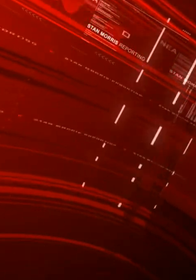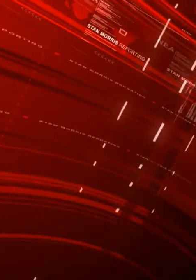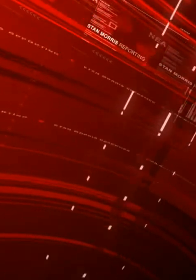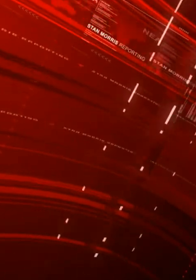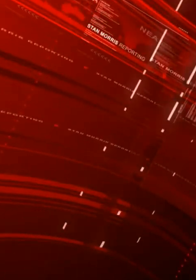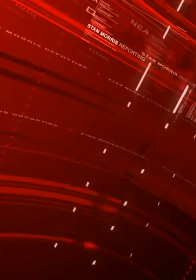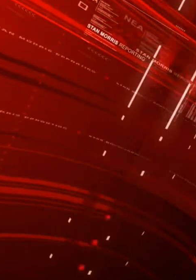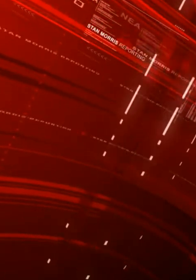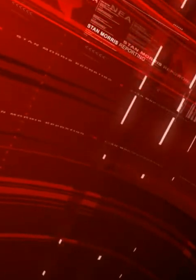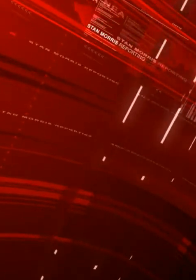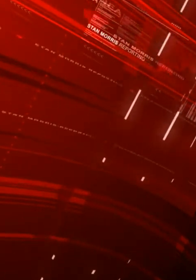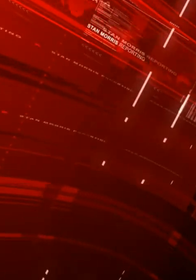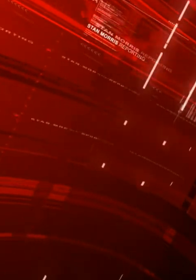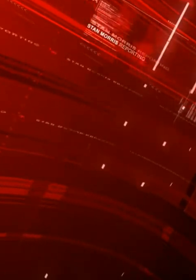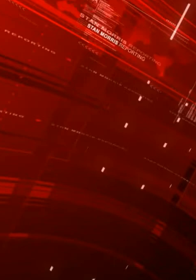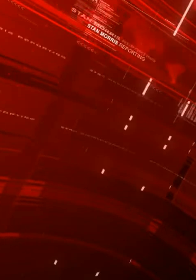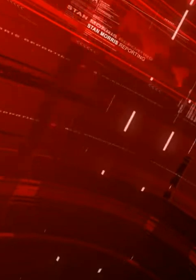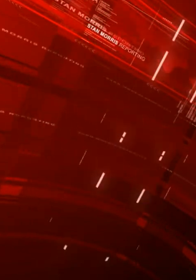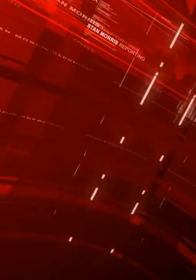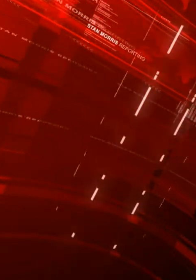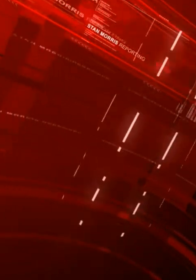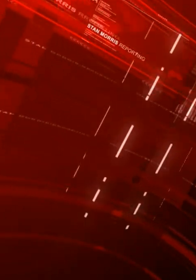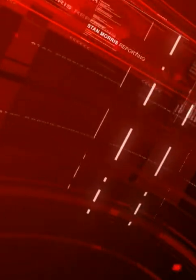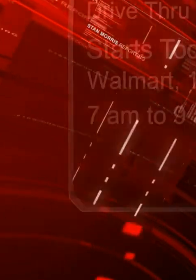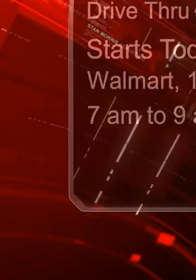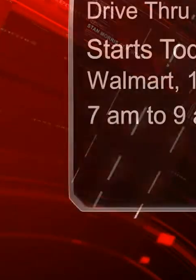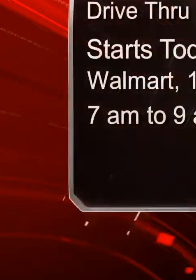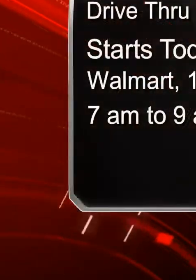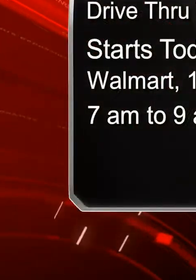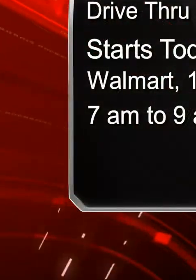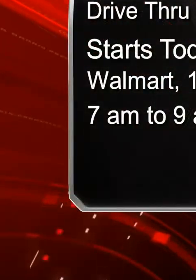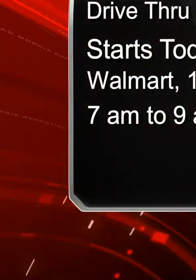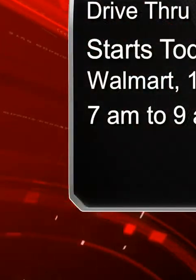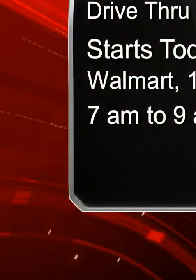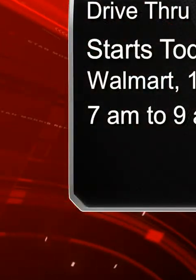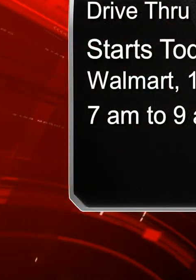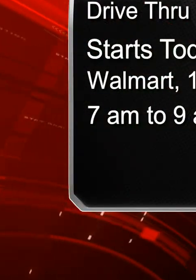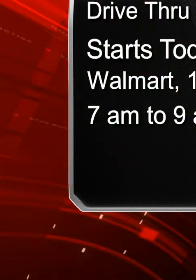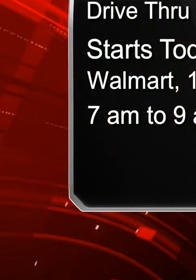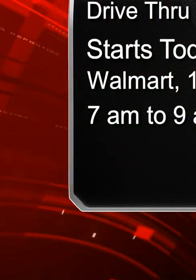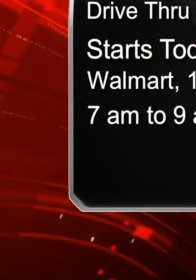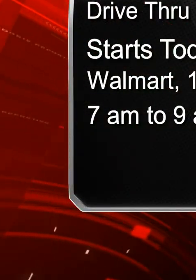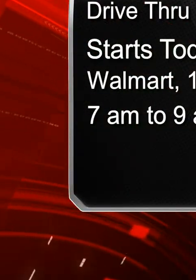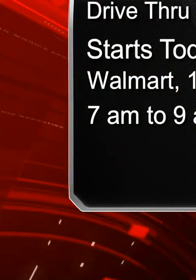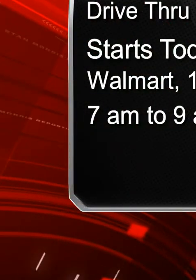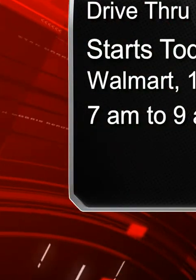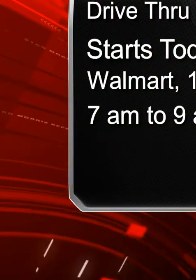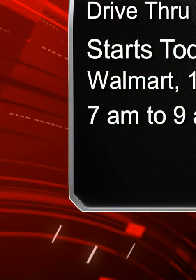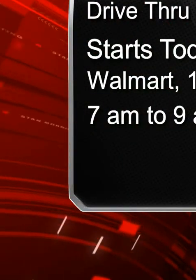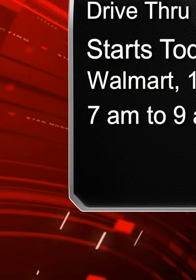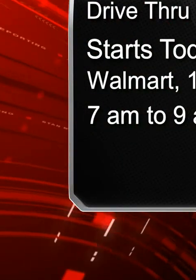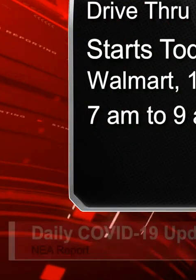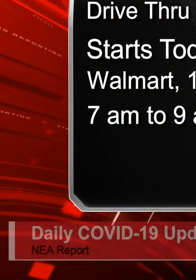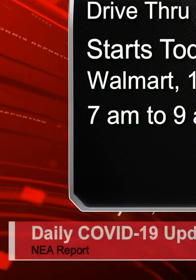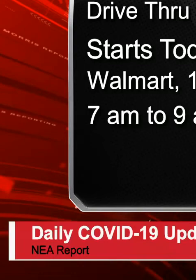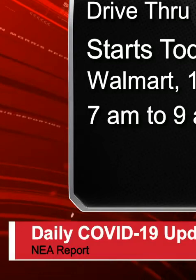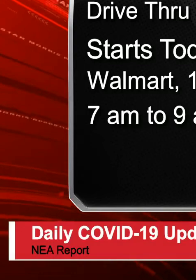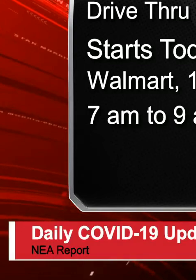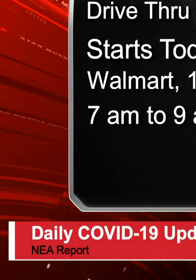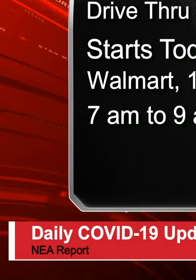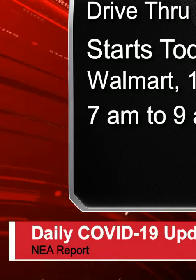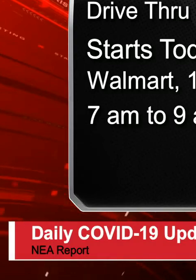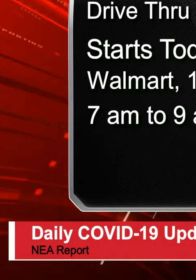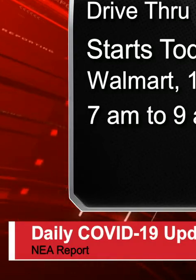across Northeast Arkansas. It's a few minutes before the press conference. Of course, we get the daily update from the Arkansas governor, and we want to bring that along